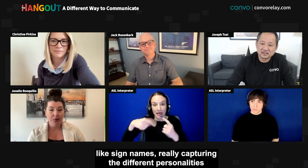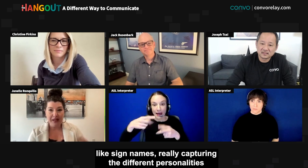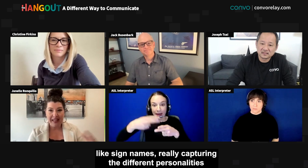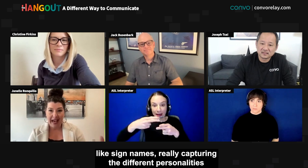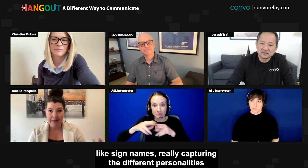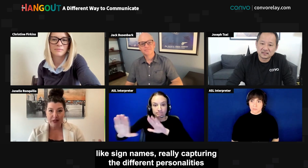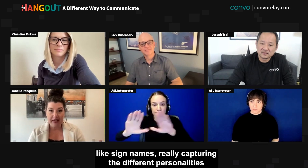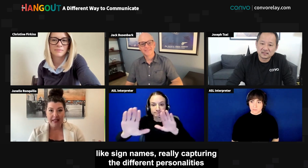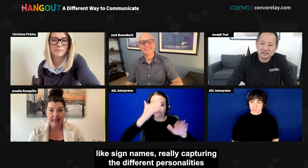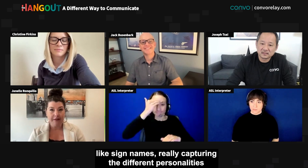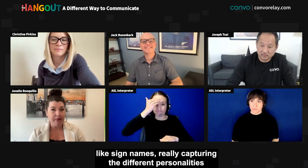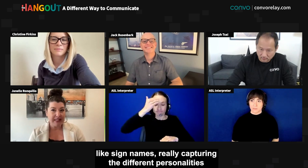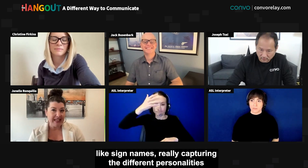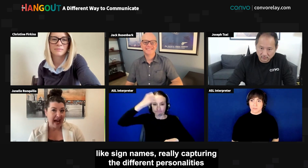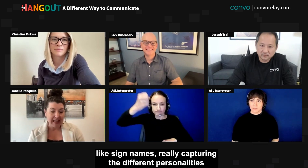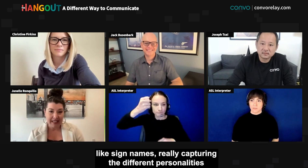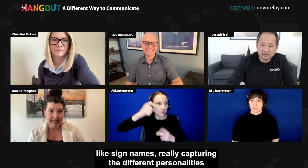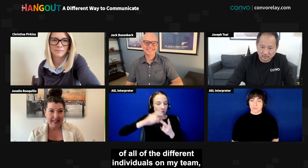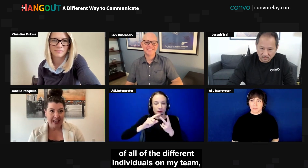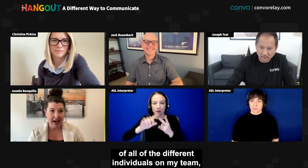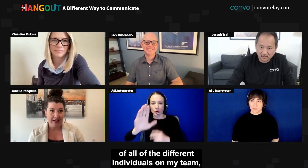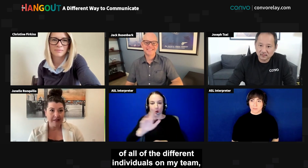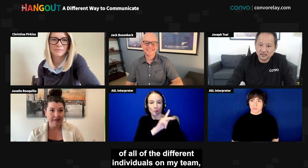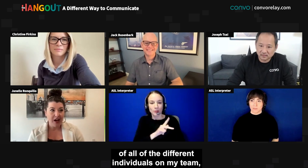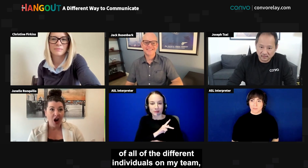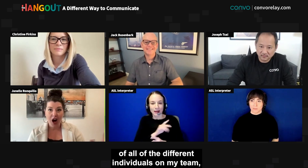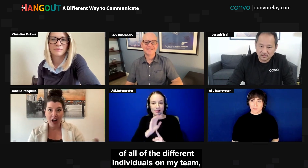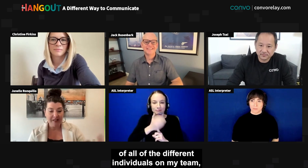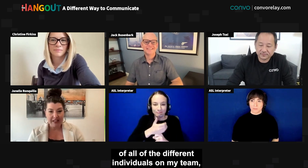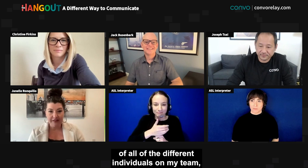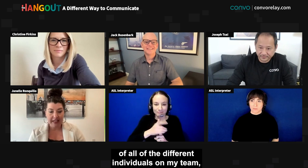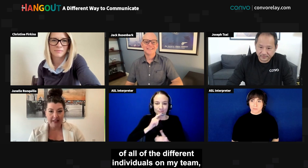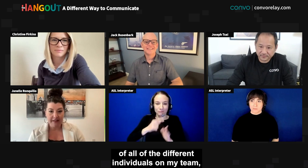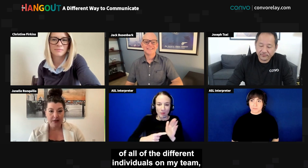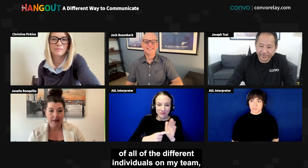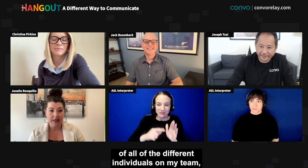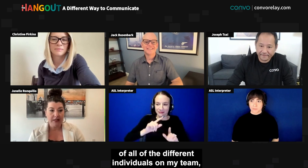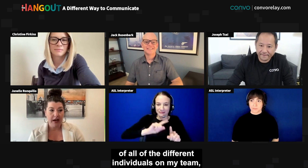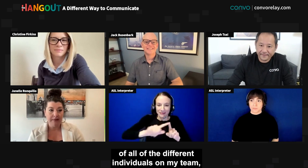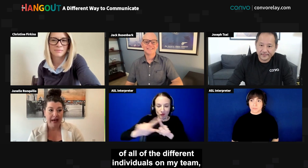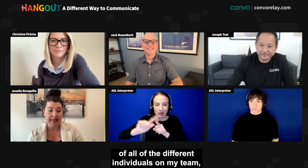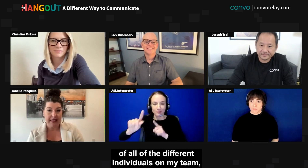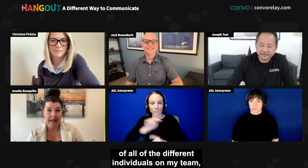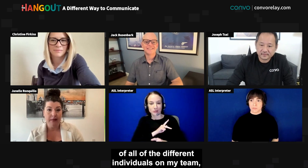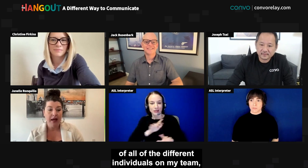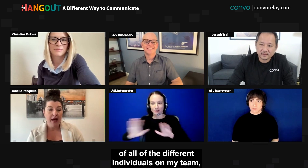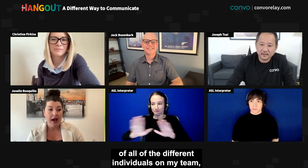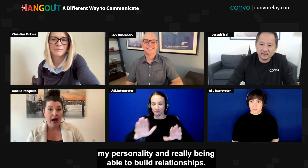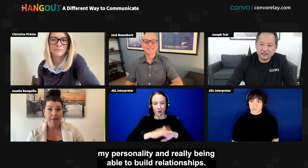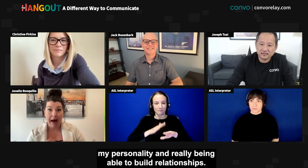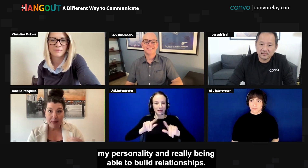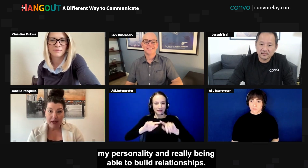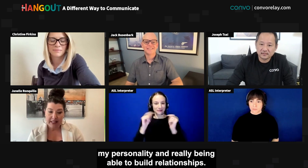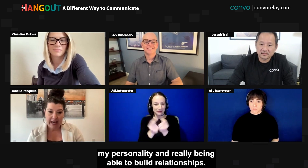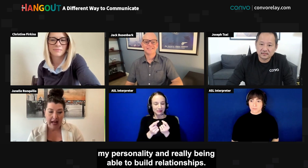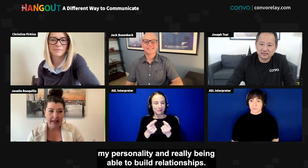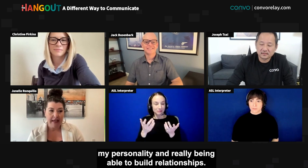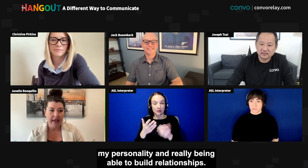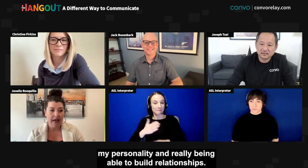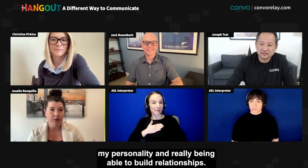really capturing the different personalities of all of the different individuals on my team, my personality, and really